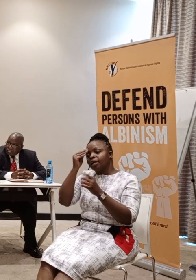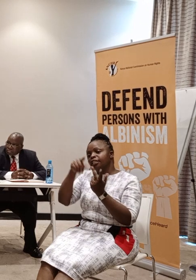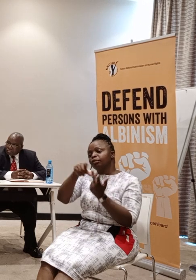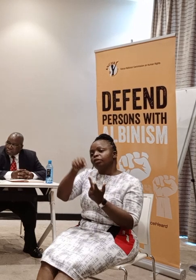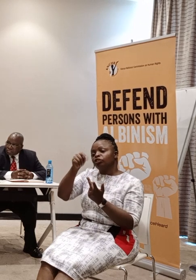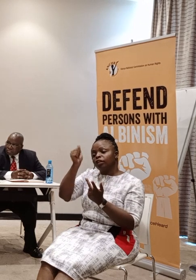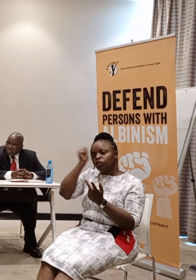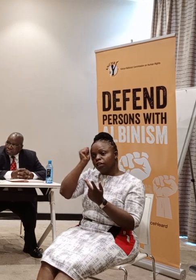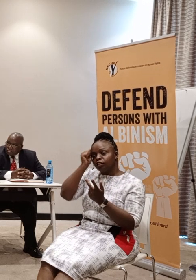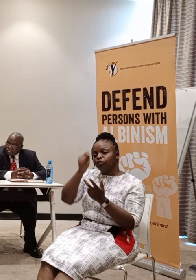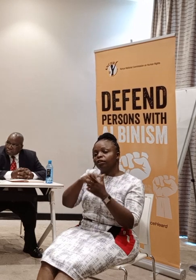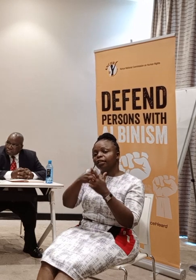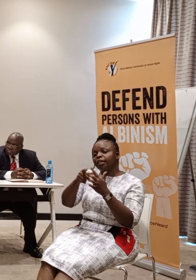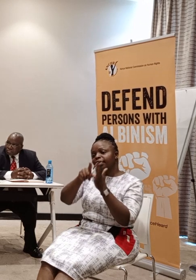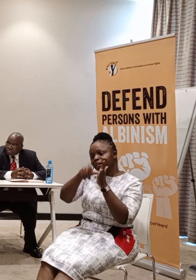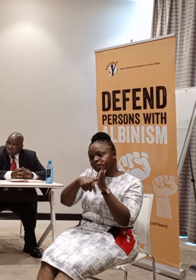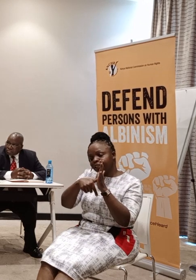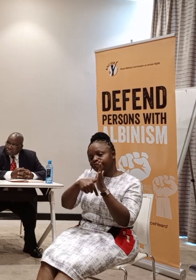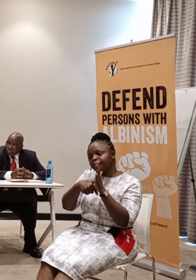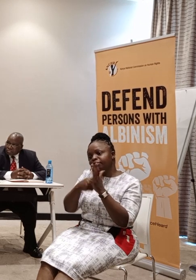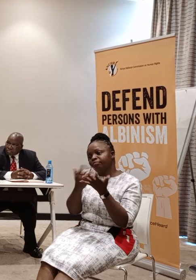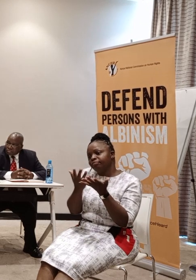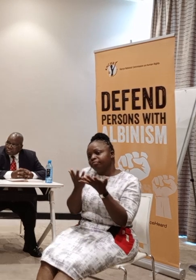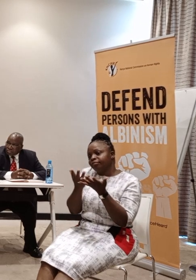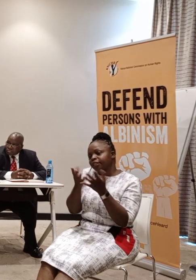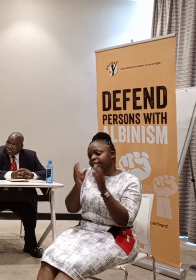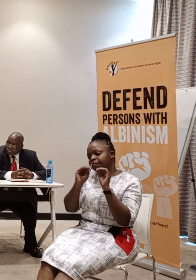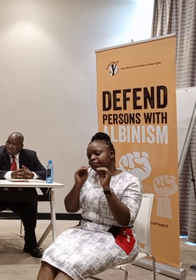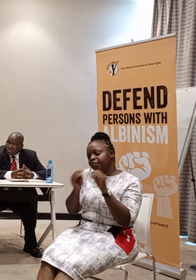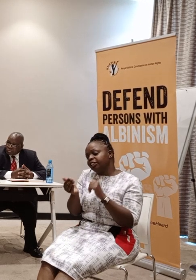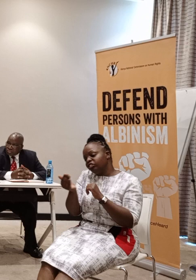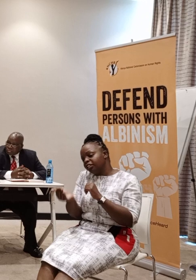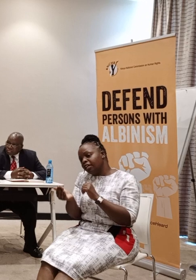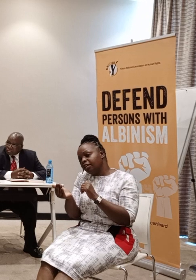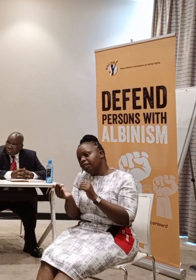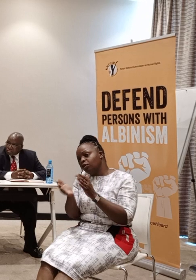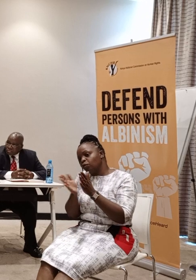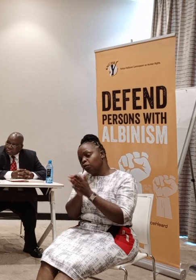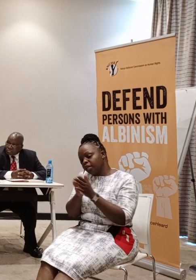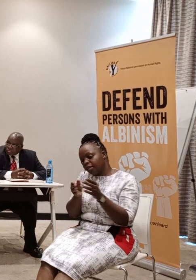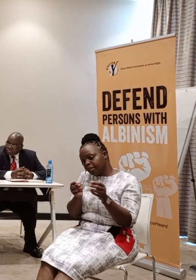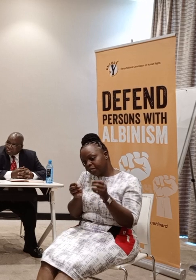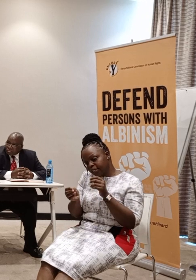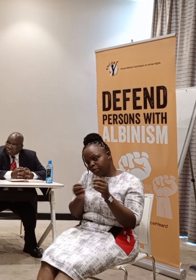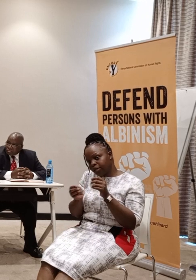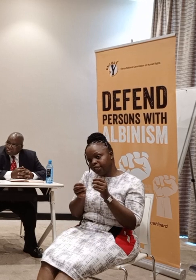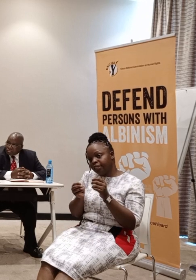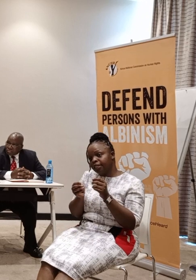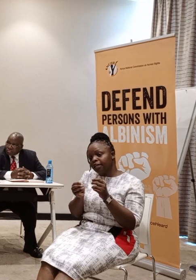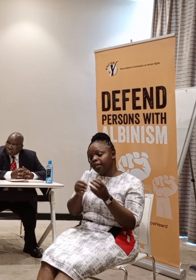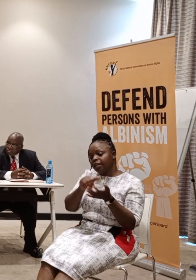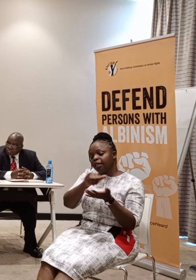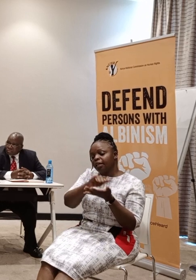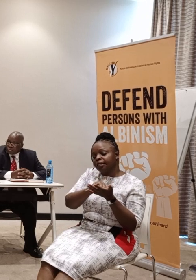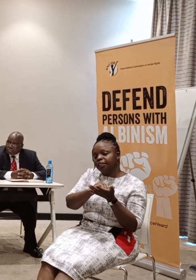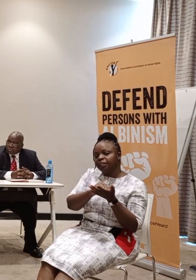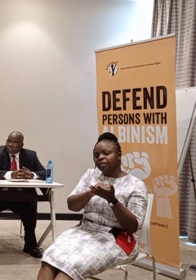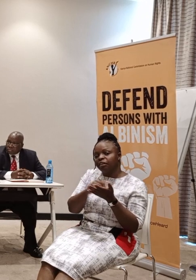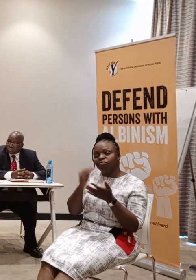After that, I was actually teaching a child with disability, though that was a Down